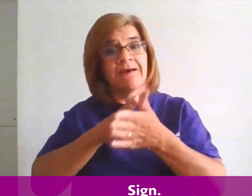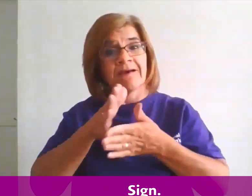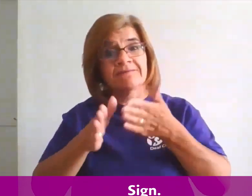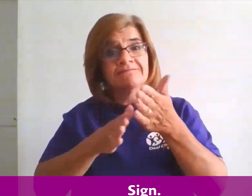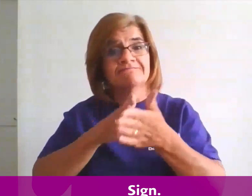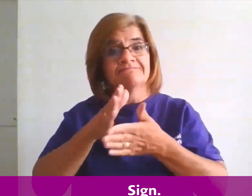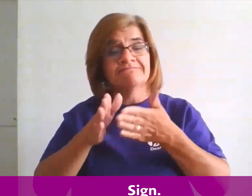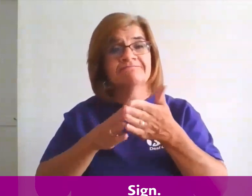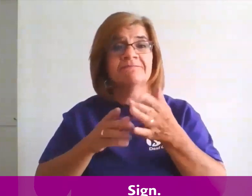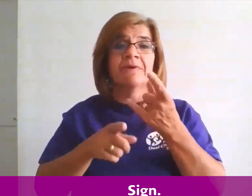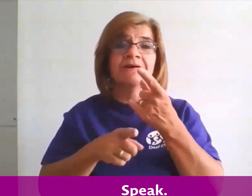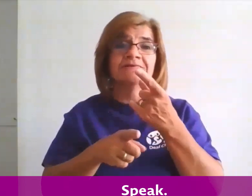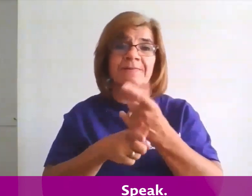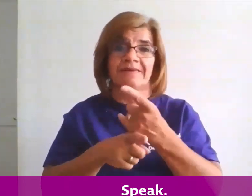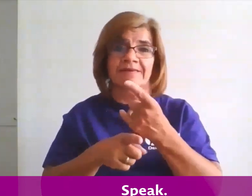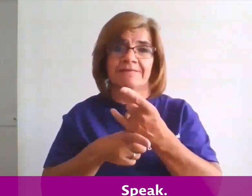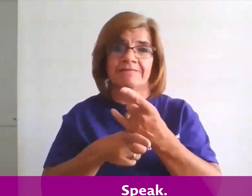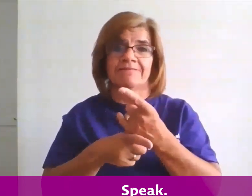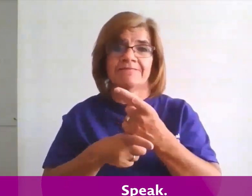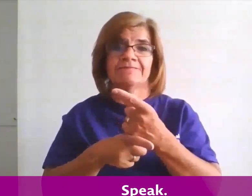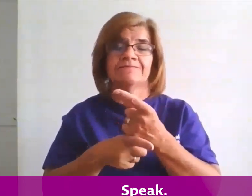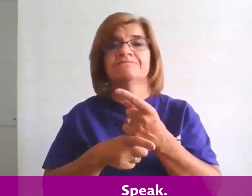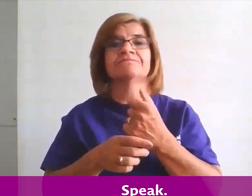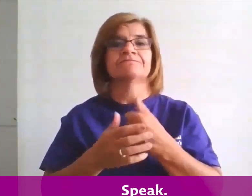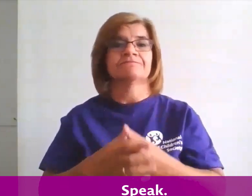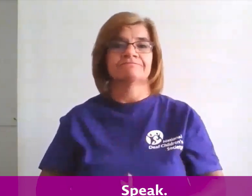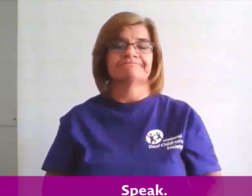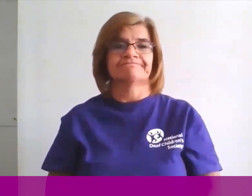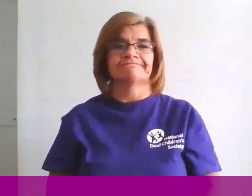or sign or speak.